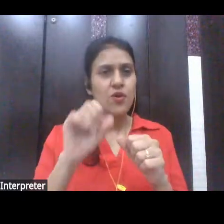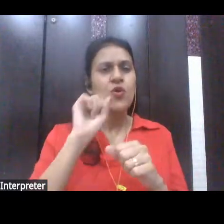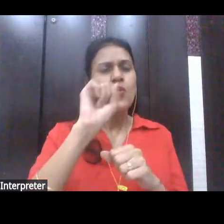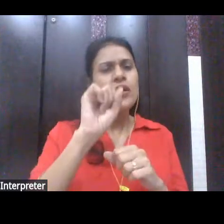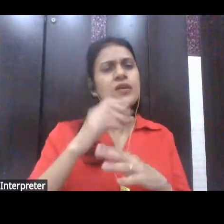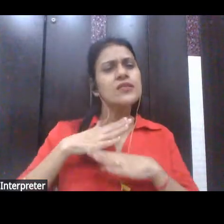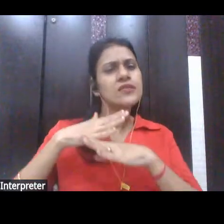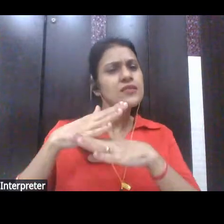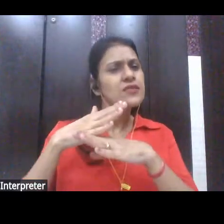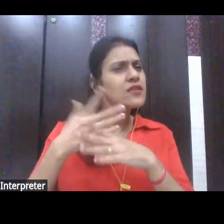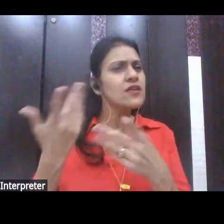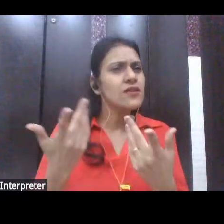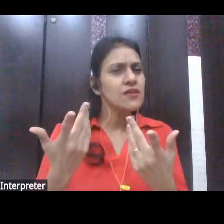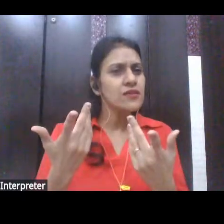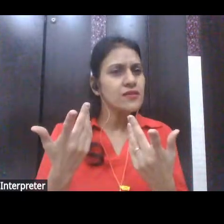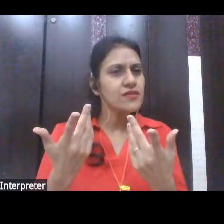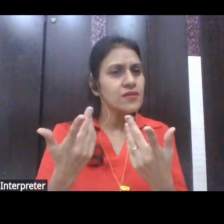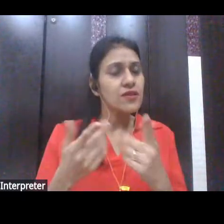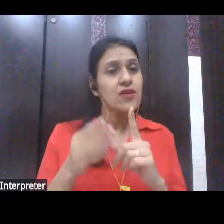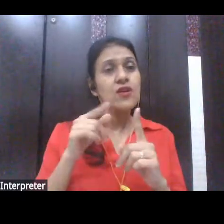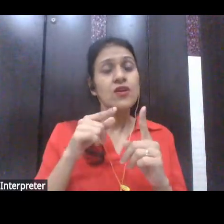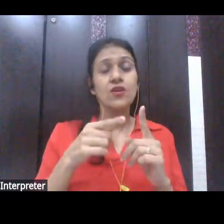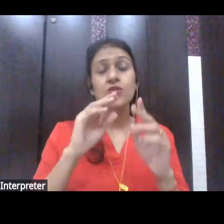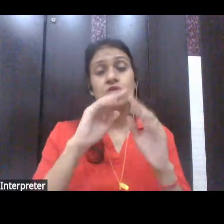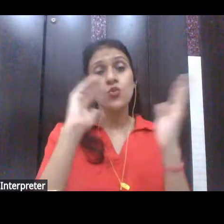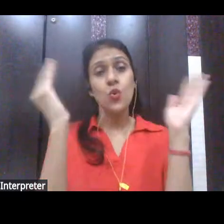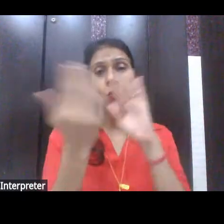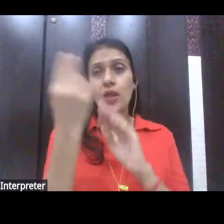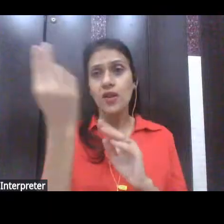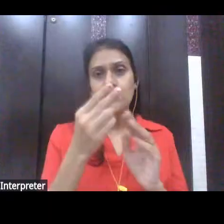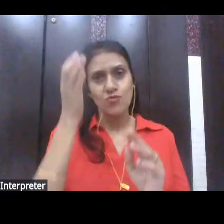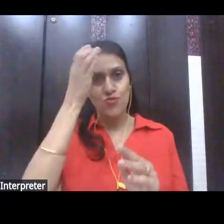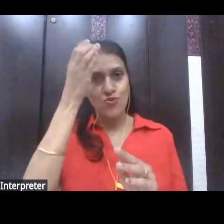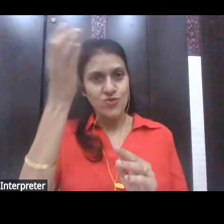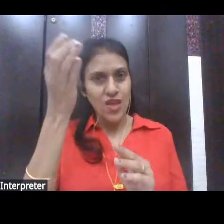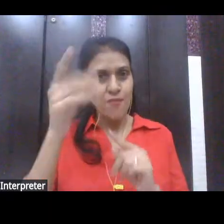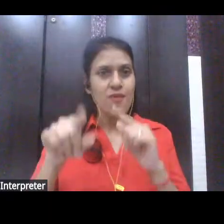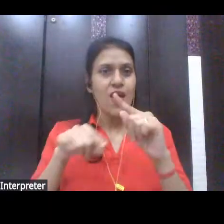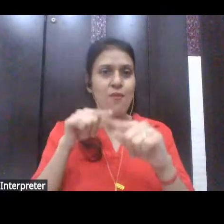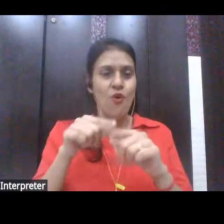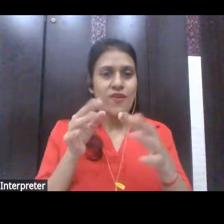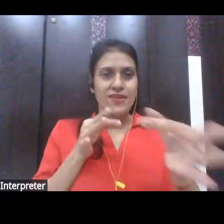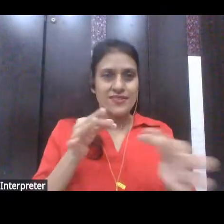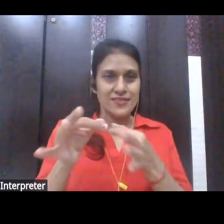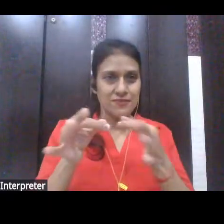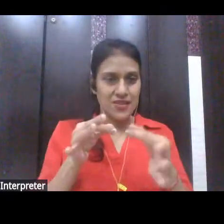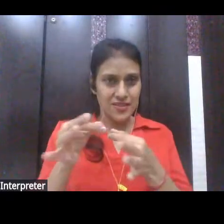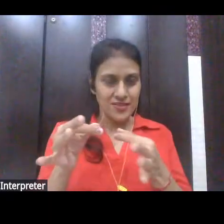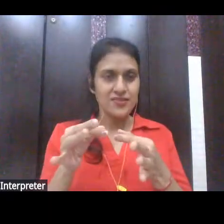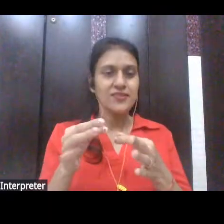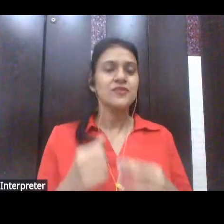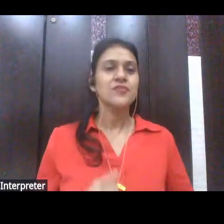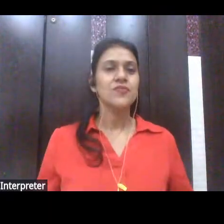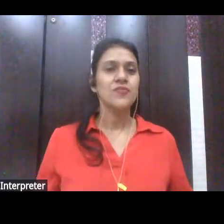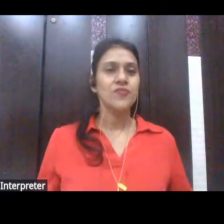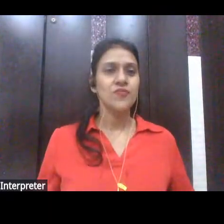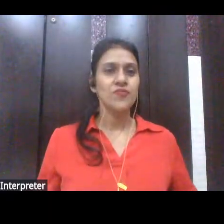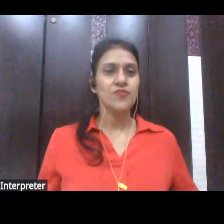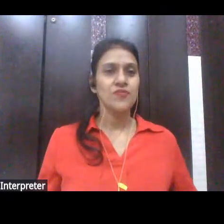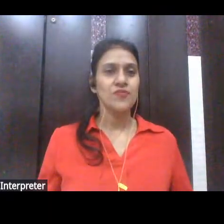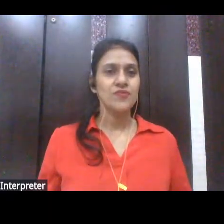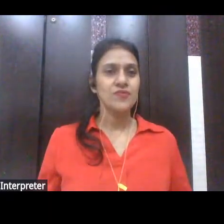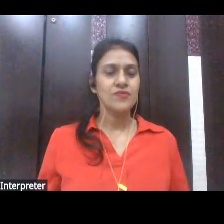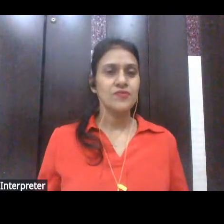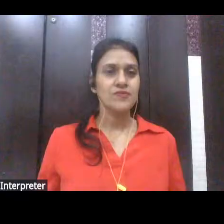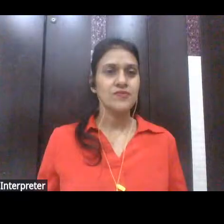about the concept of universal design and help us understand, the concept as a